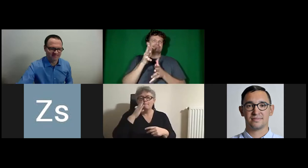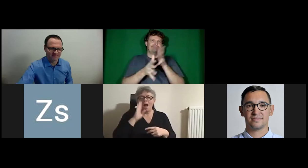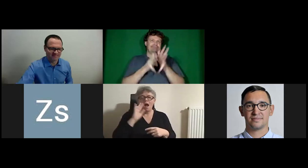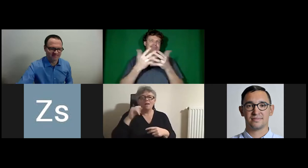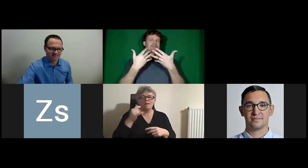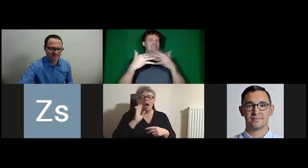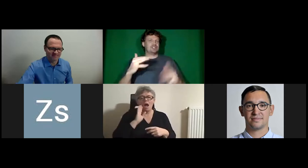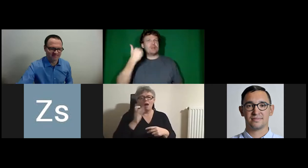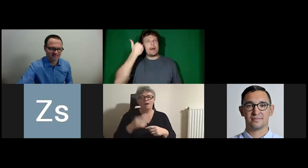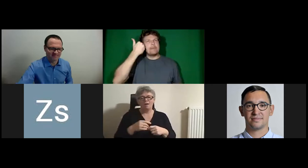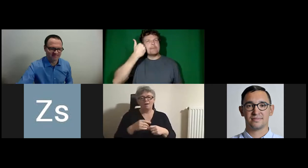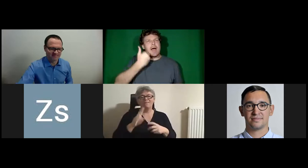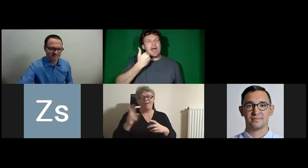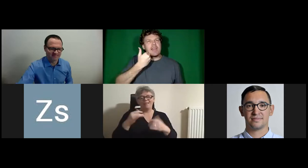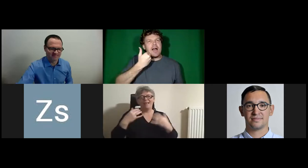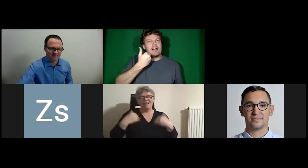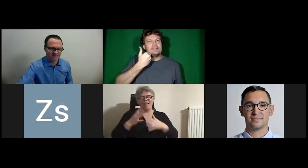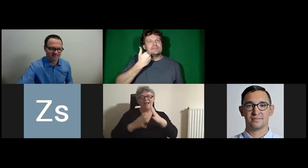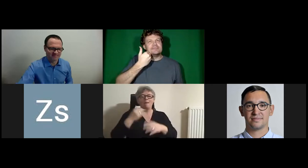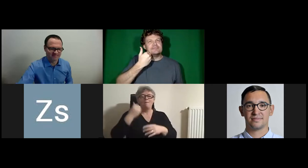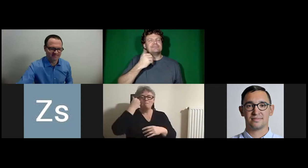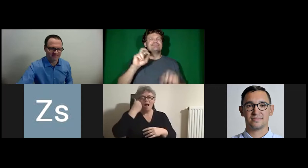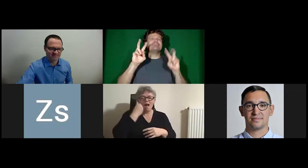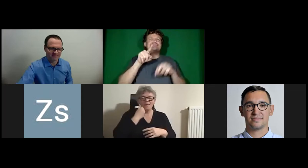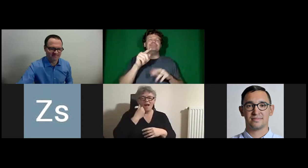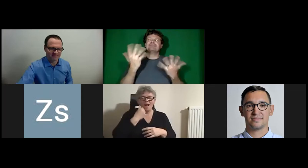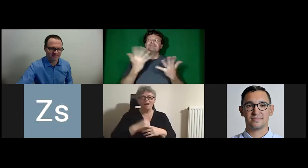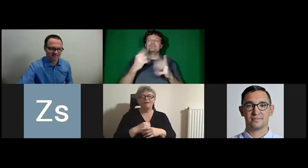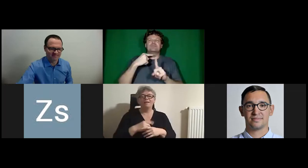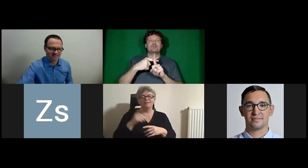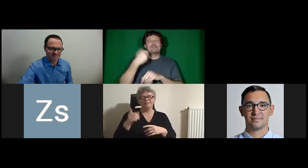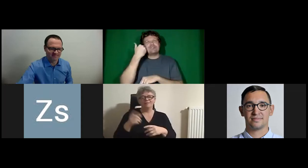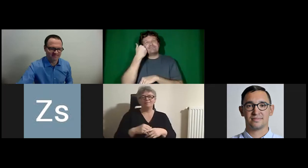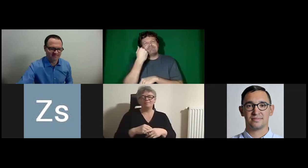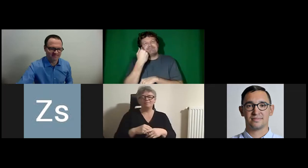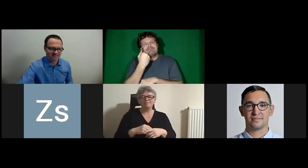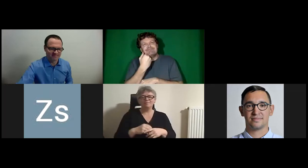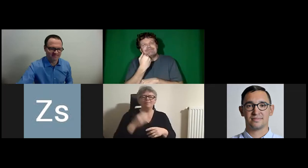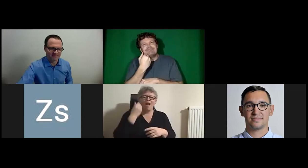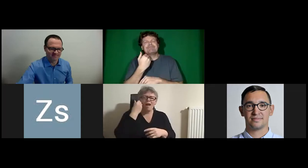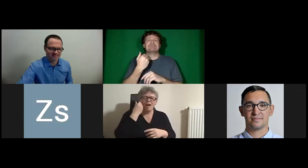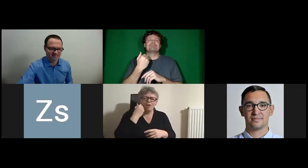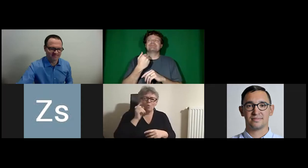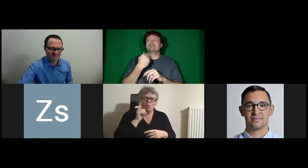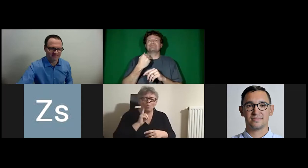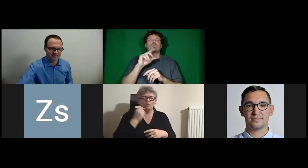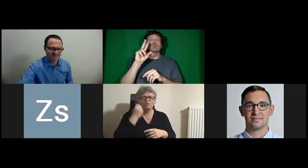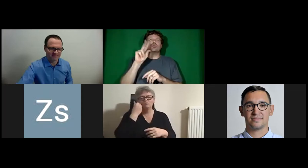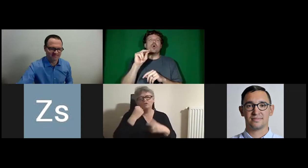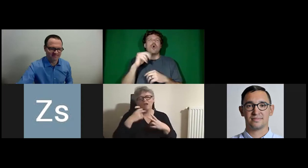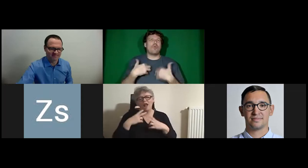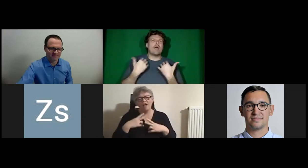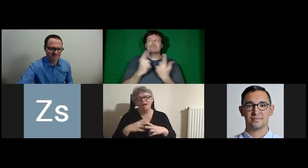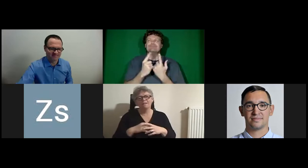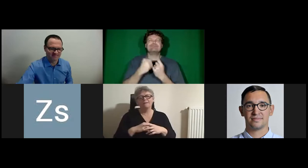I selected my dance partner, Maya. She has a sign name like this, because she's very